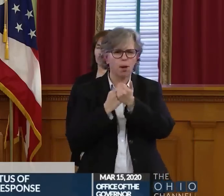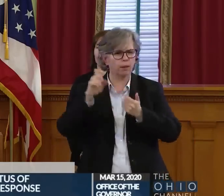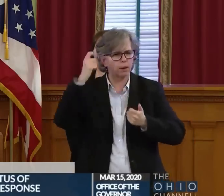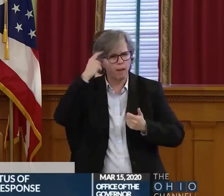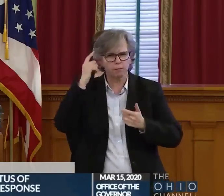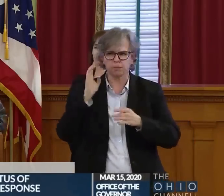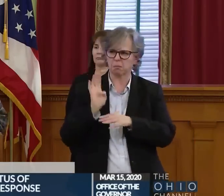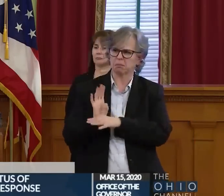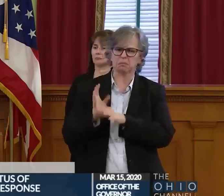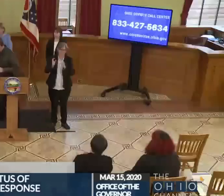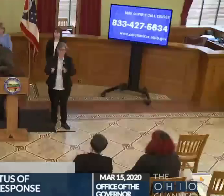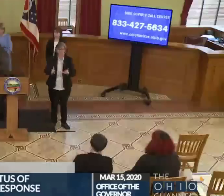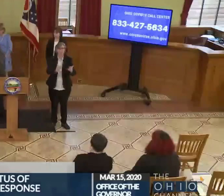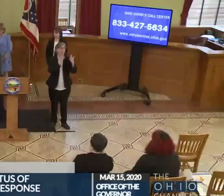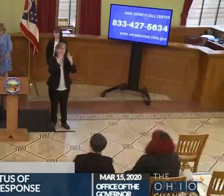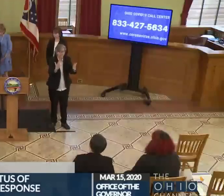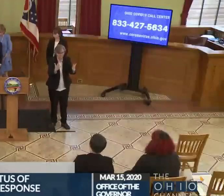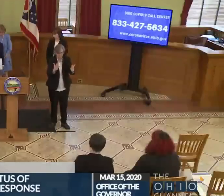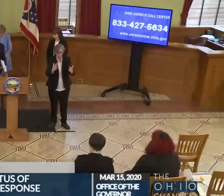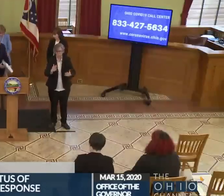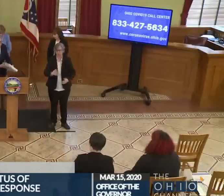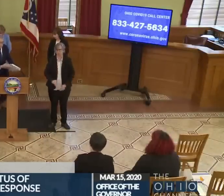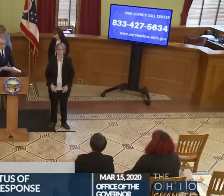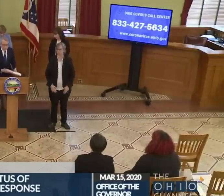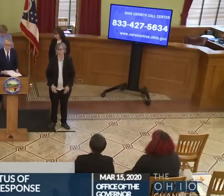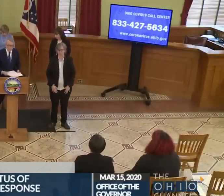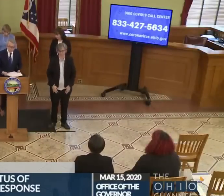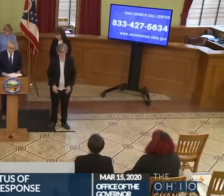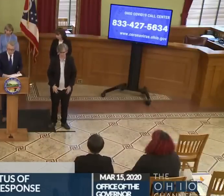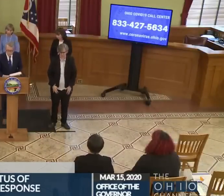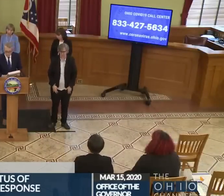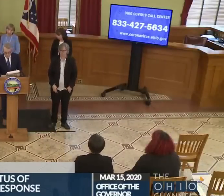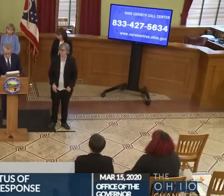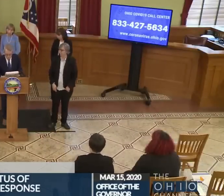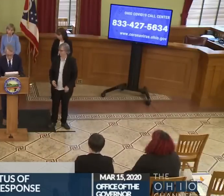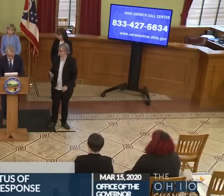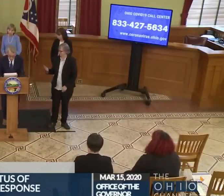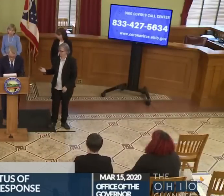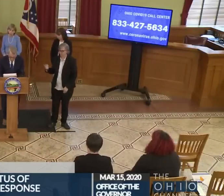through these resources. Thank you, Governor. Thanks, John.